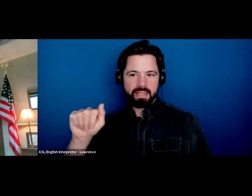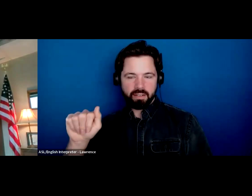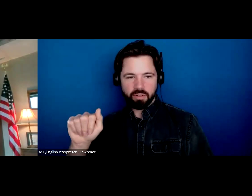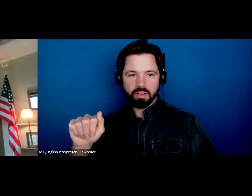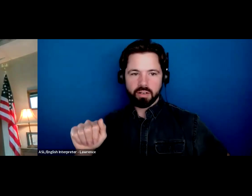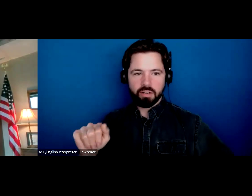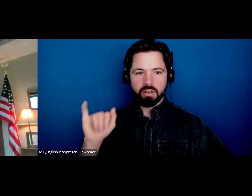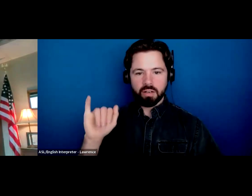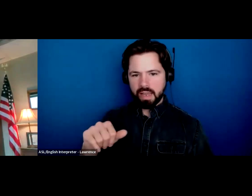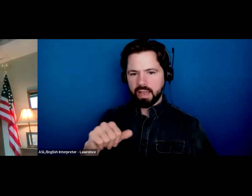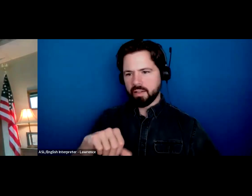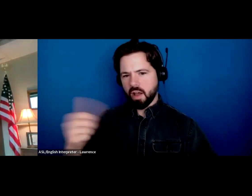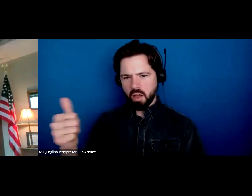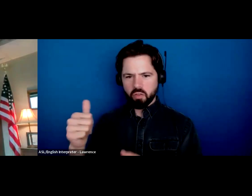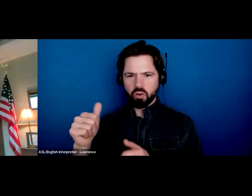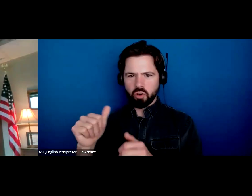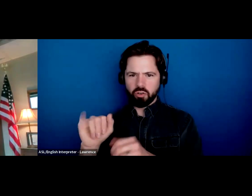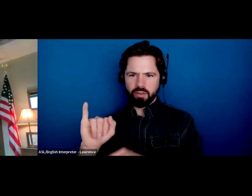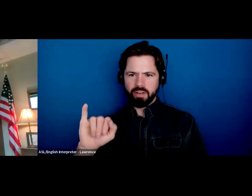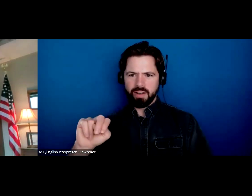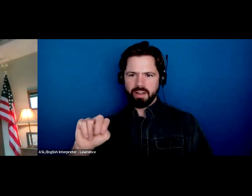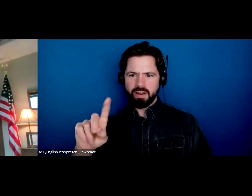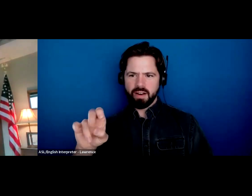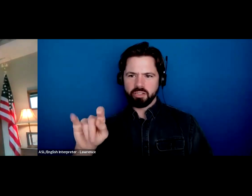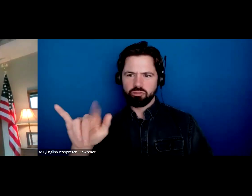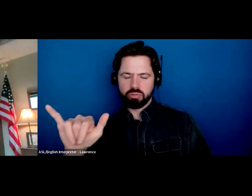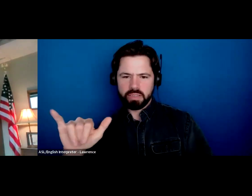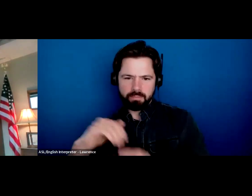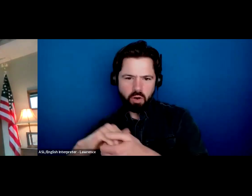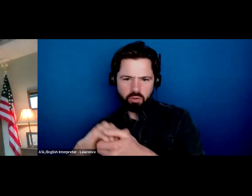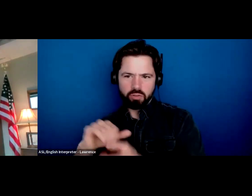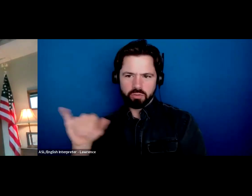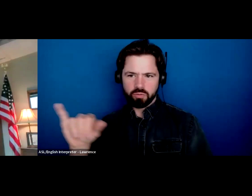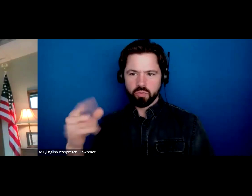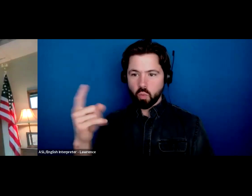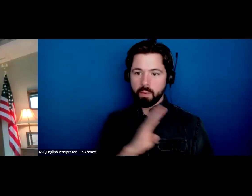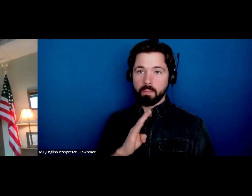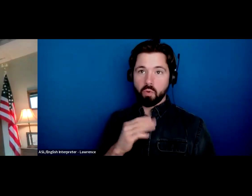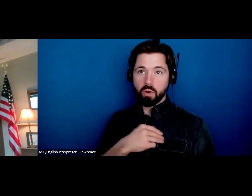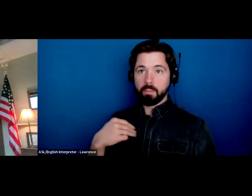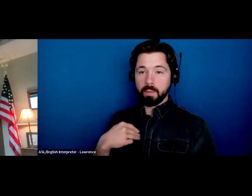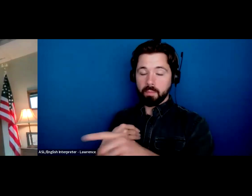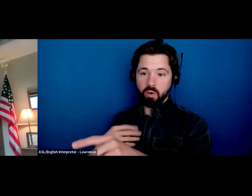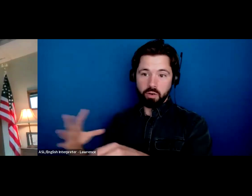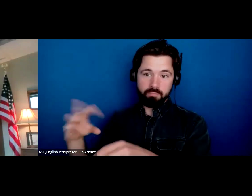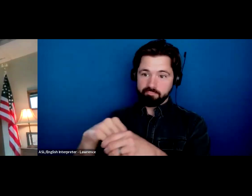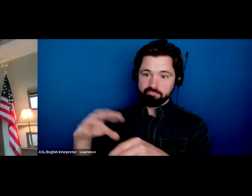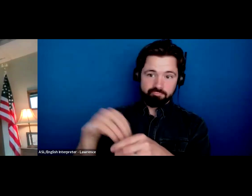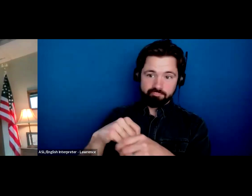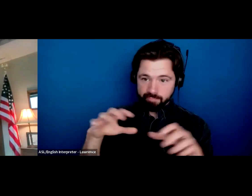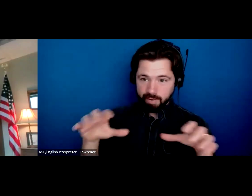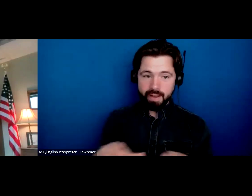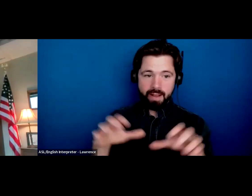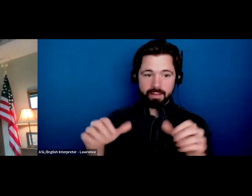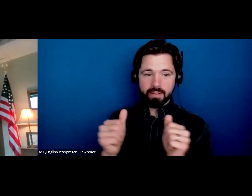Industries has also been a partner in doing this as well, which has been nice. One of their board members has been very active with a lot of